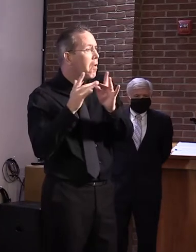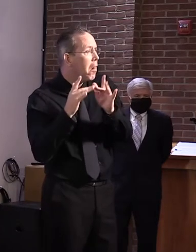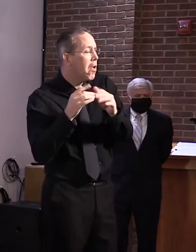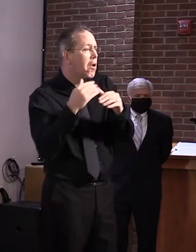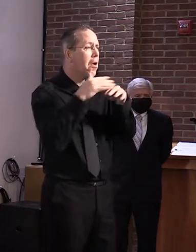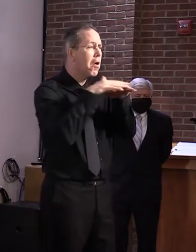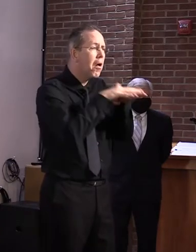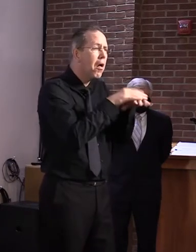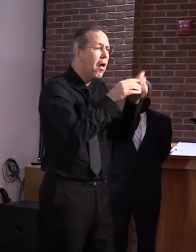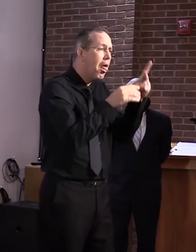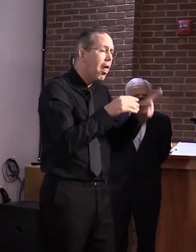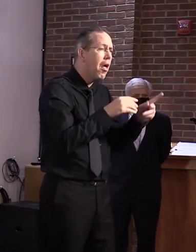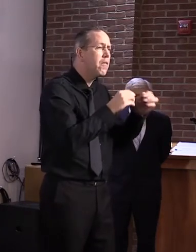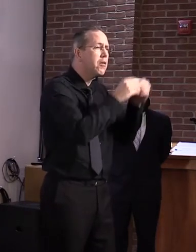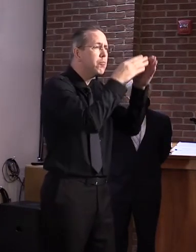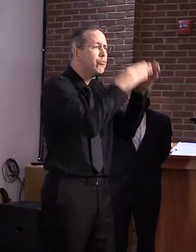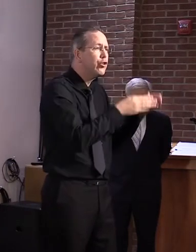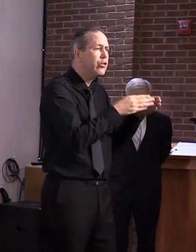Thank you.